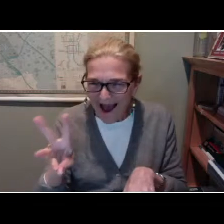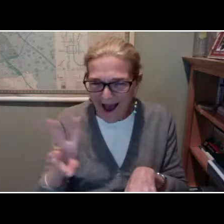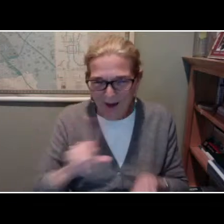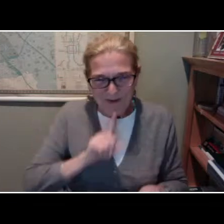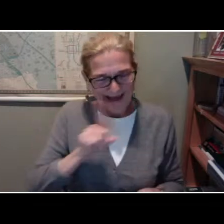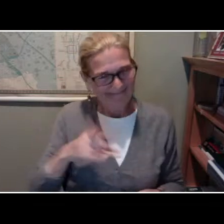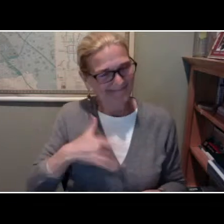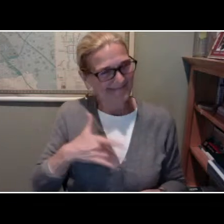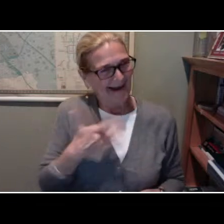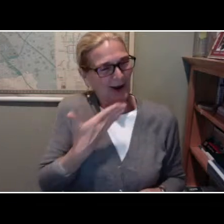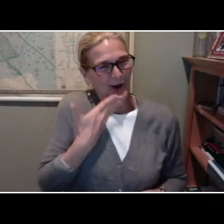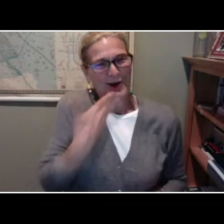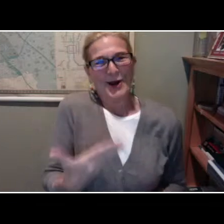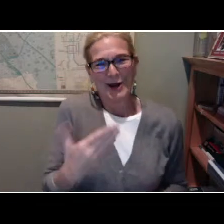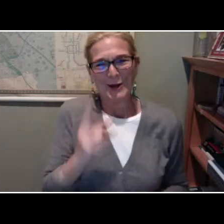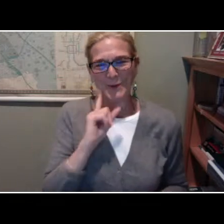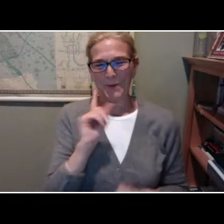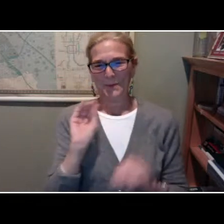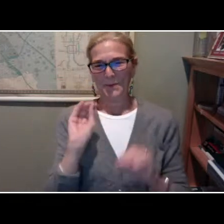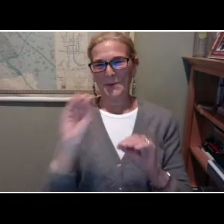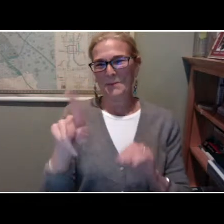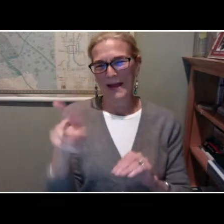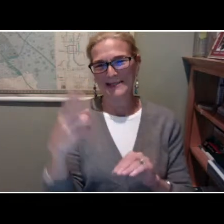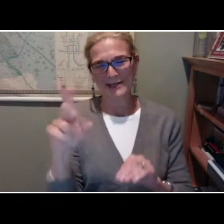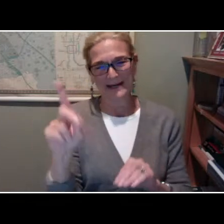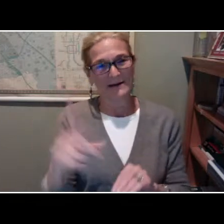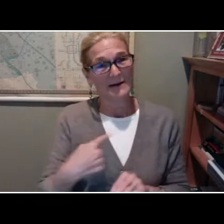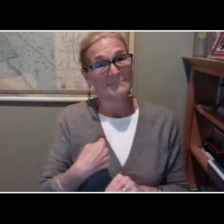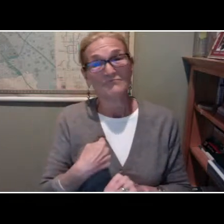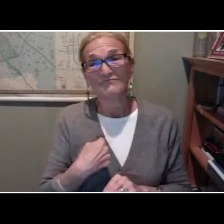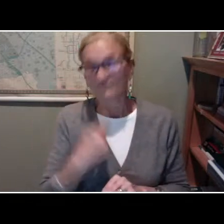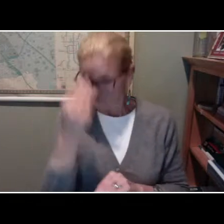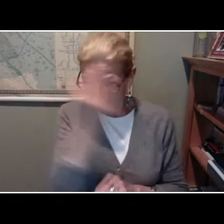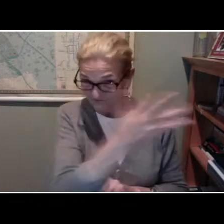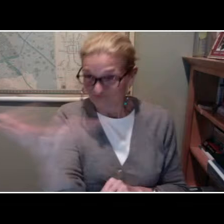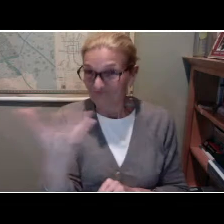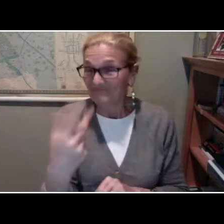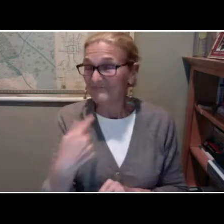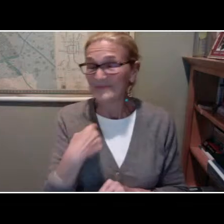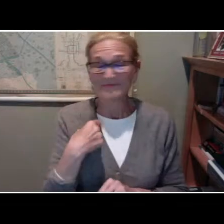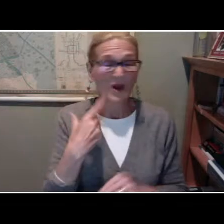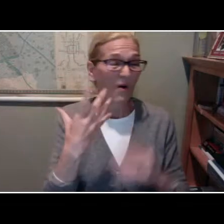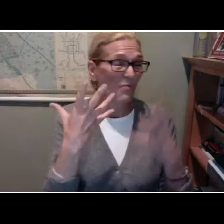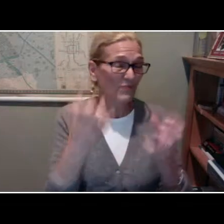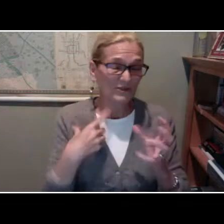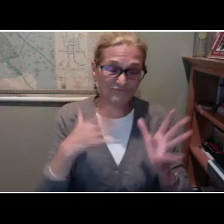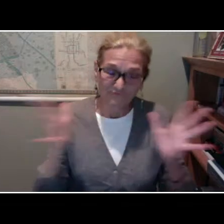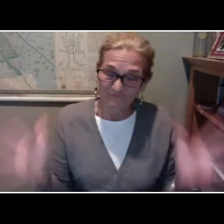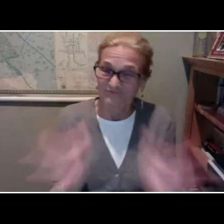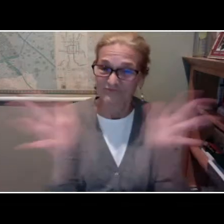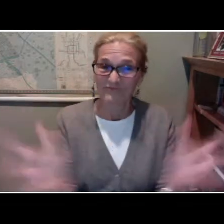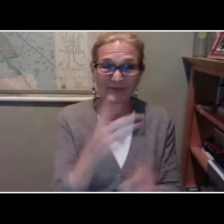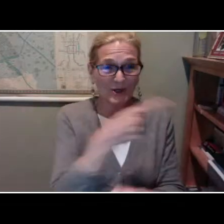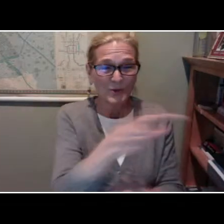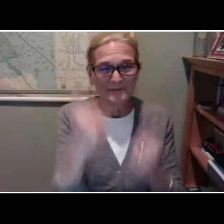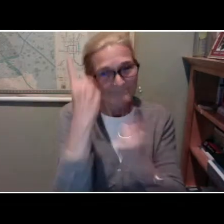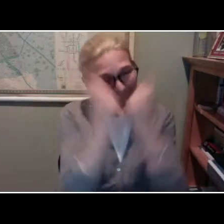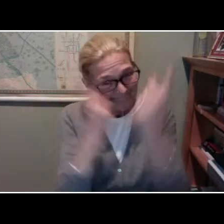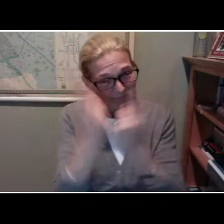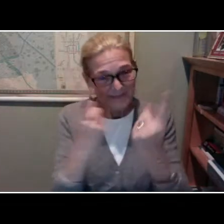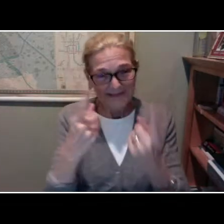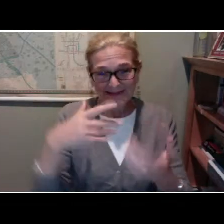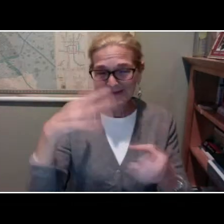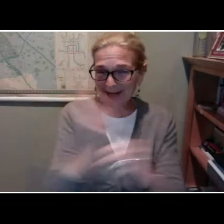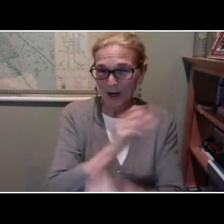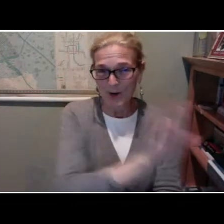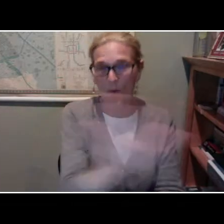in those letters, PhD, and I thought, wow, that's real. It is an accomplishment. I'm able to put PhD on there now.